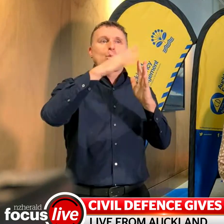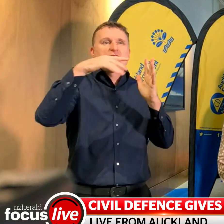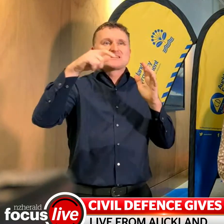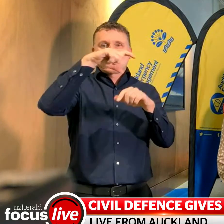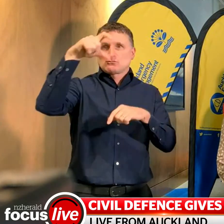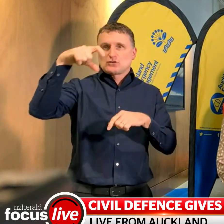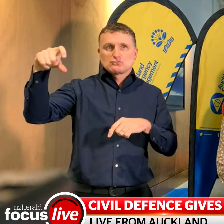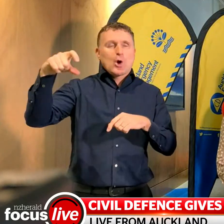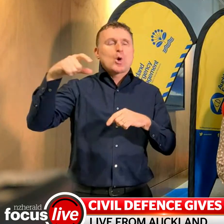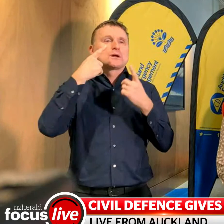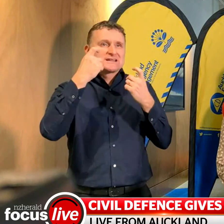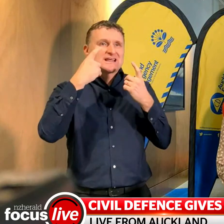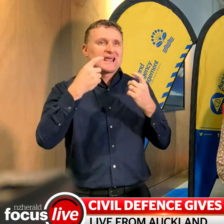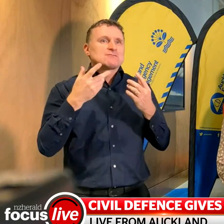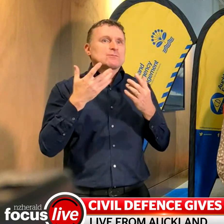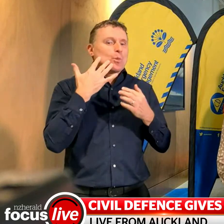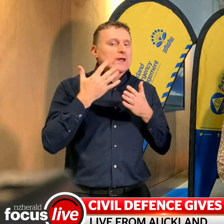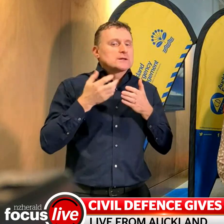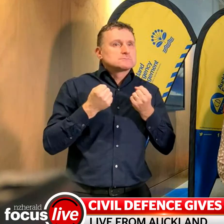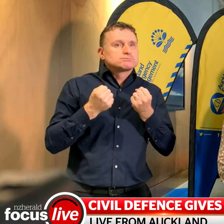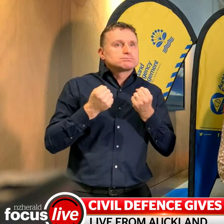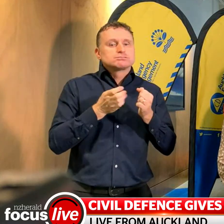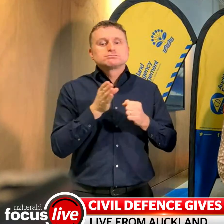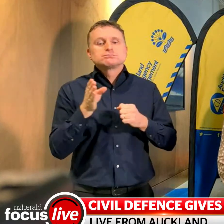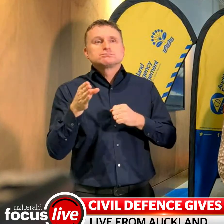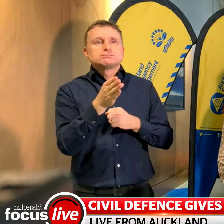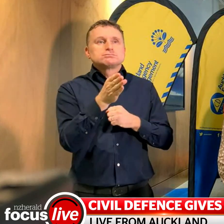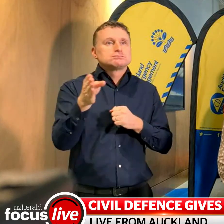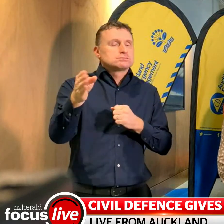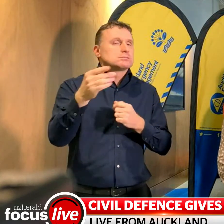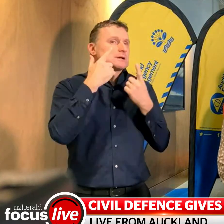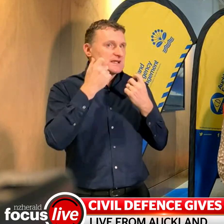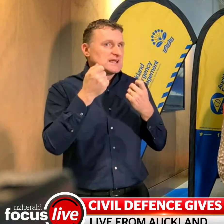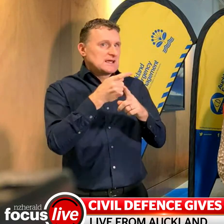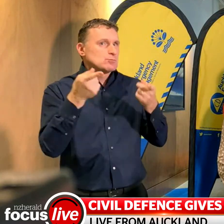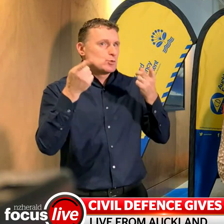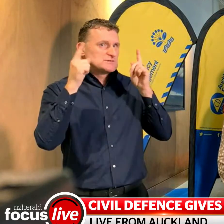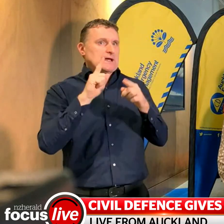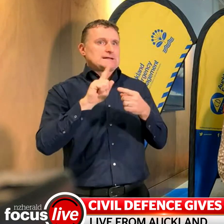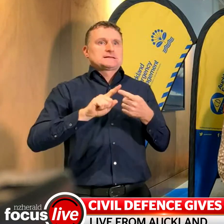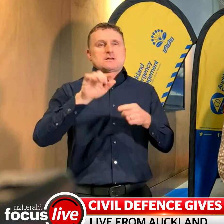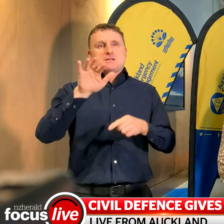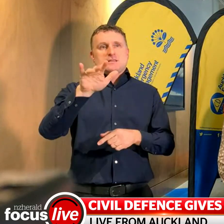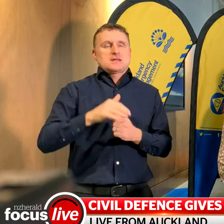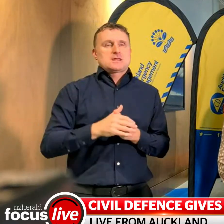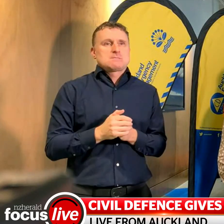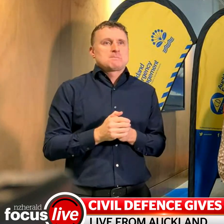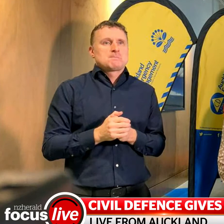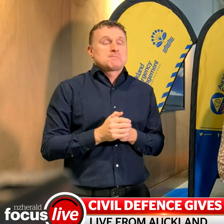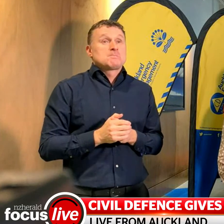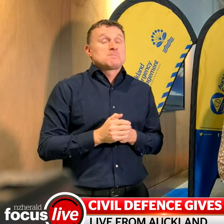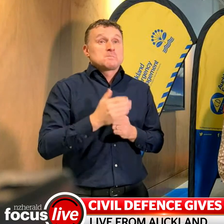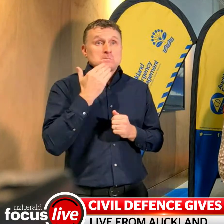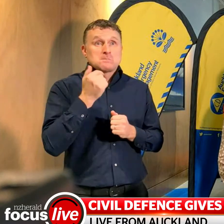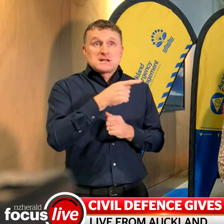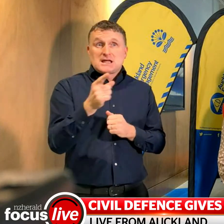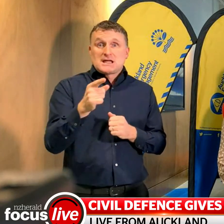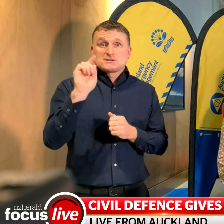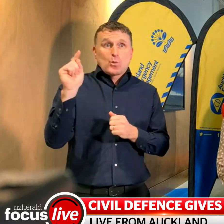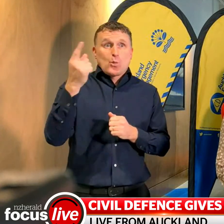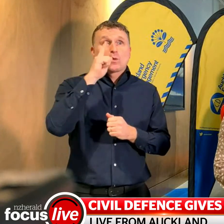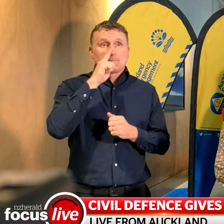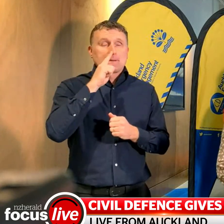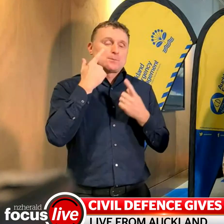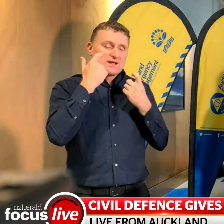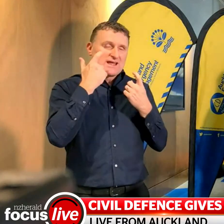Drive. Again, I'd just like to reiterate, while we are making really good progress, we do continue to take